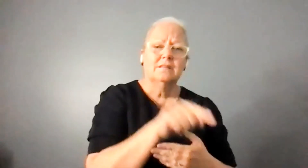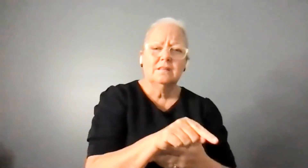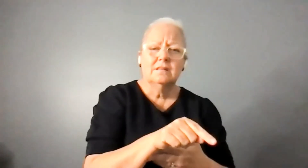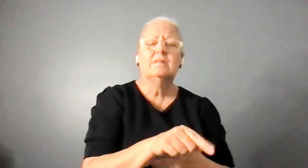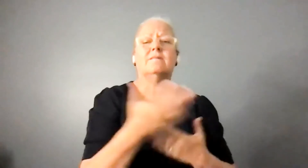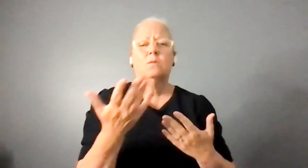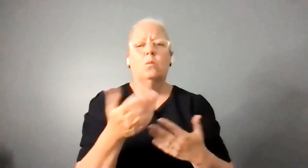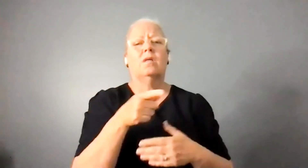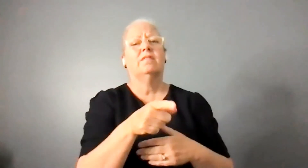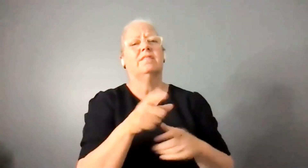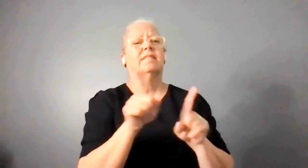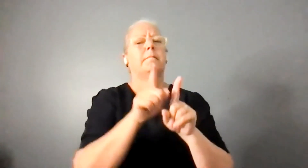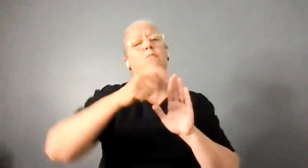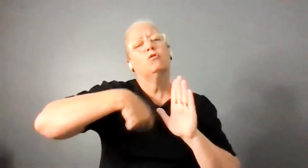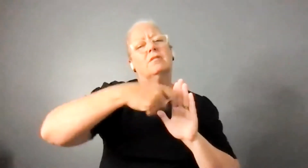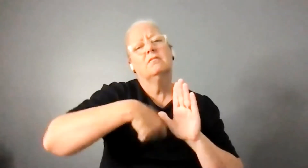you very much.